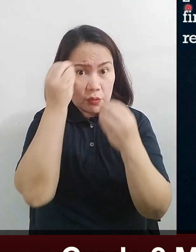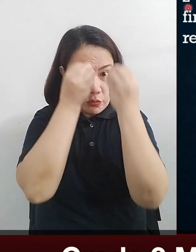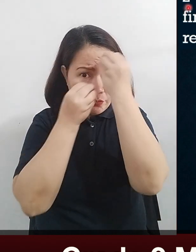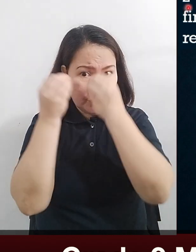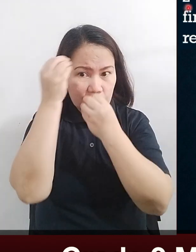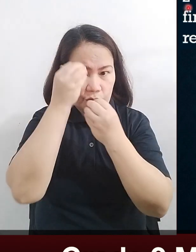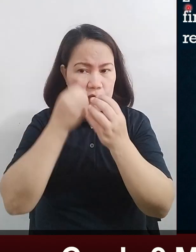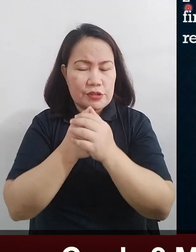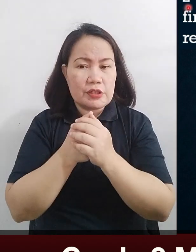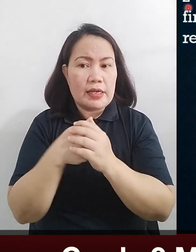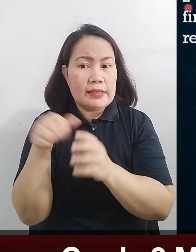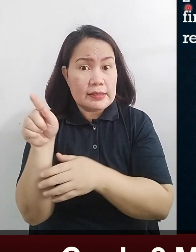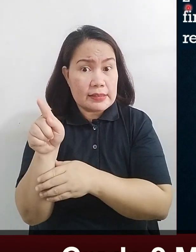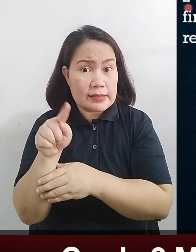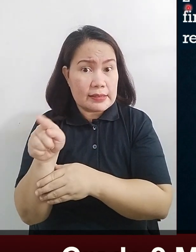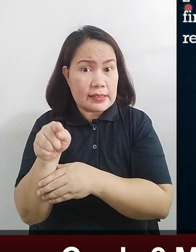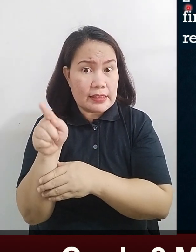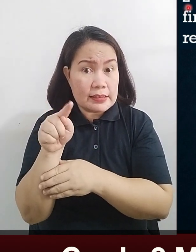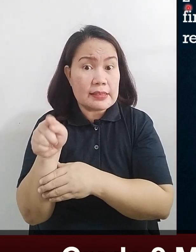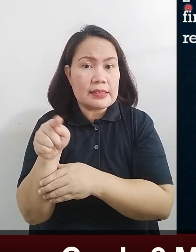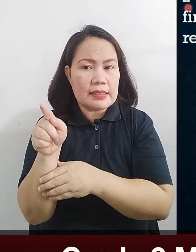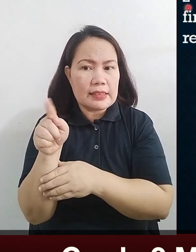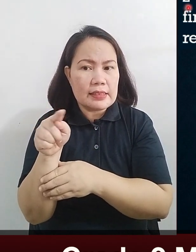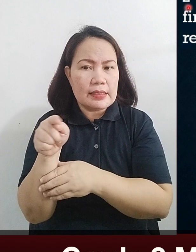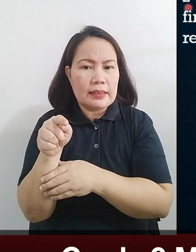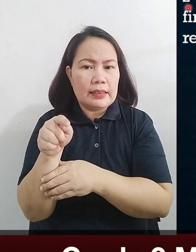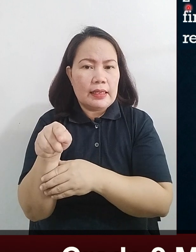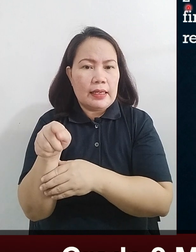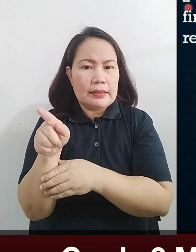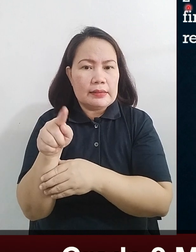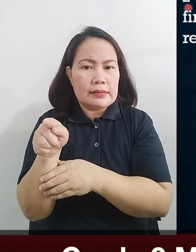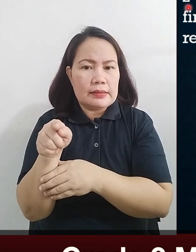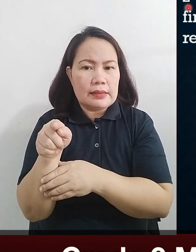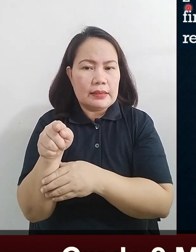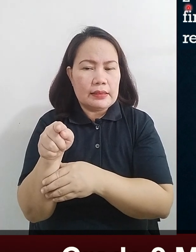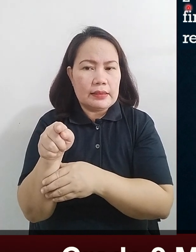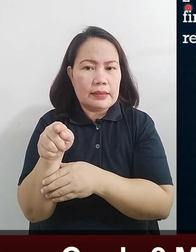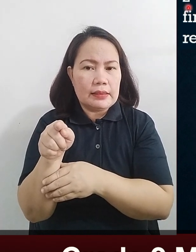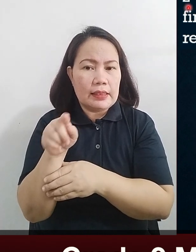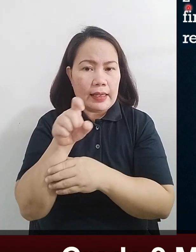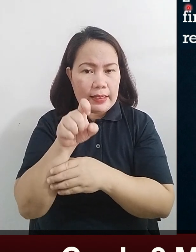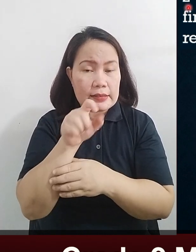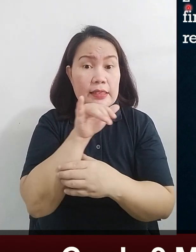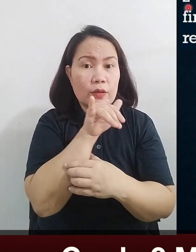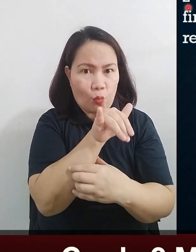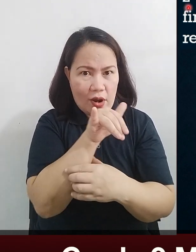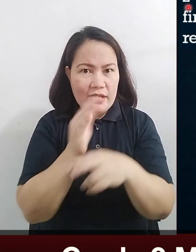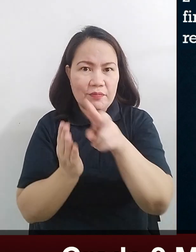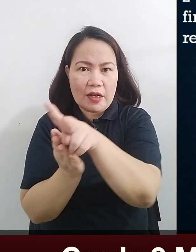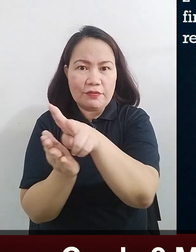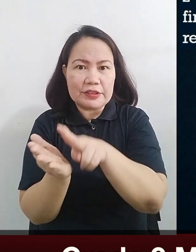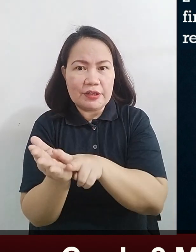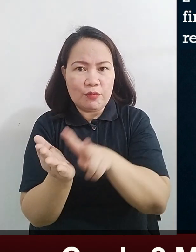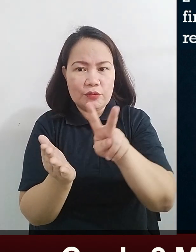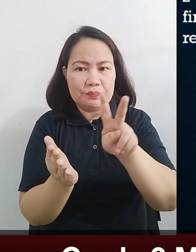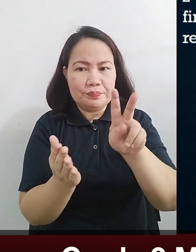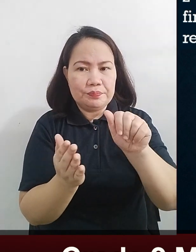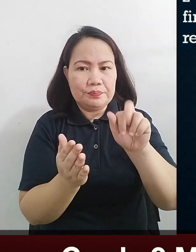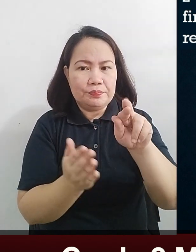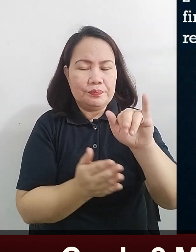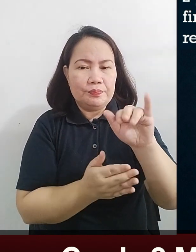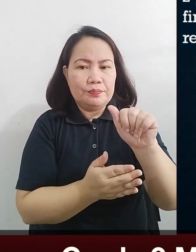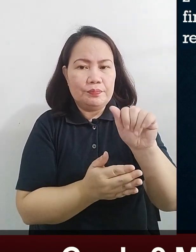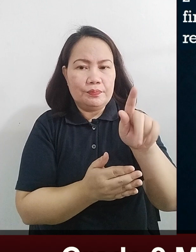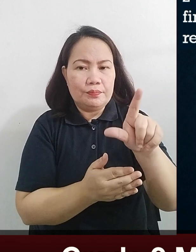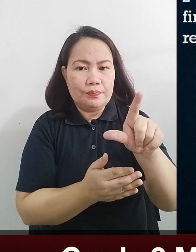kanina, the variable involved is yung A, B, and C. Dito naman, Z, X, and Y. So, kailangan